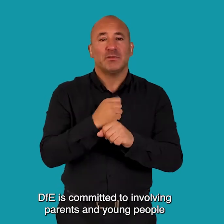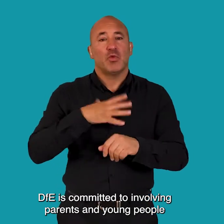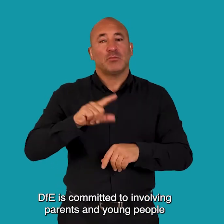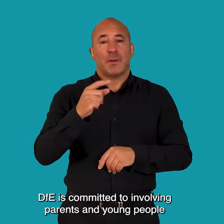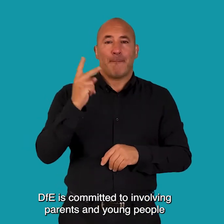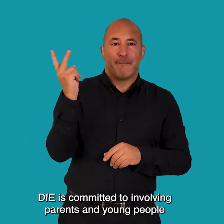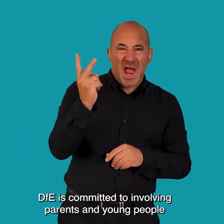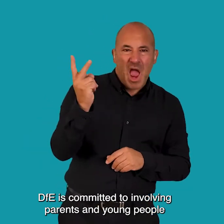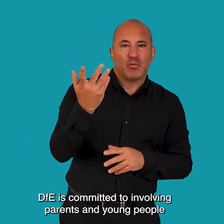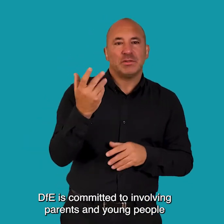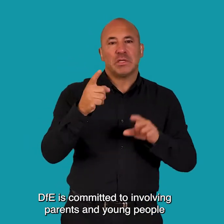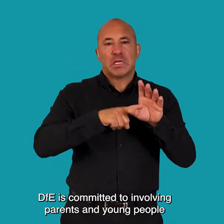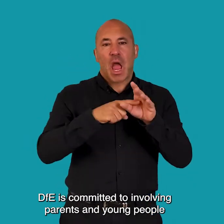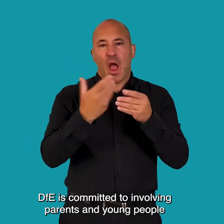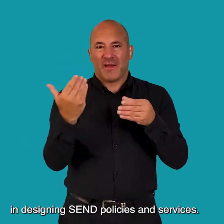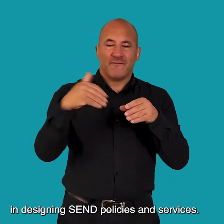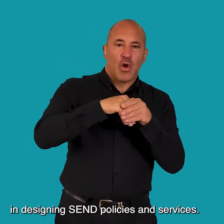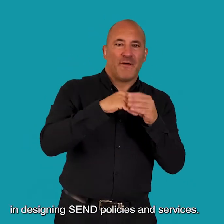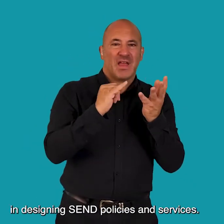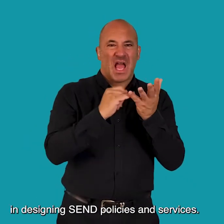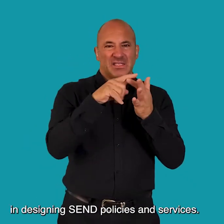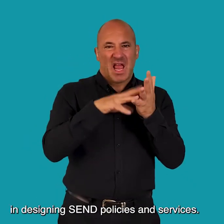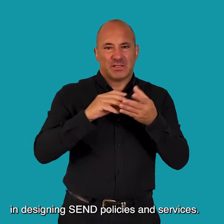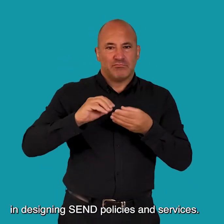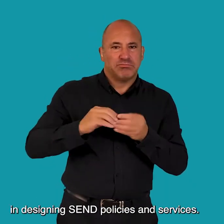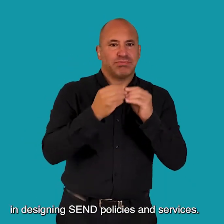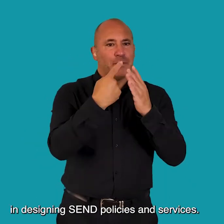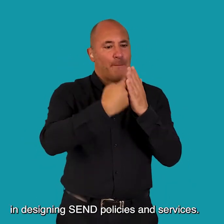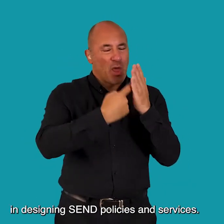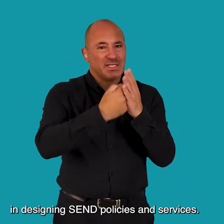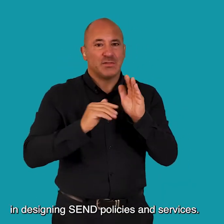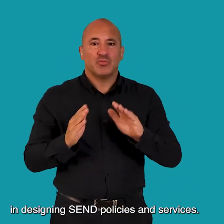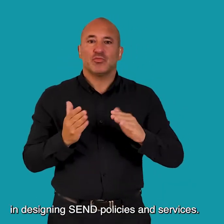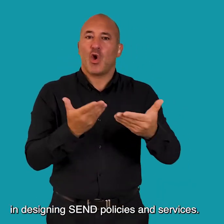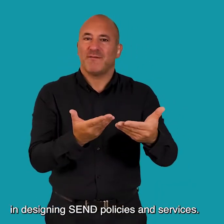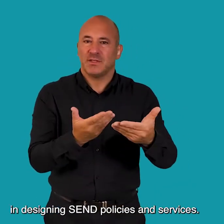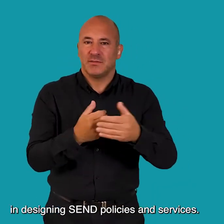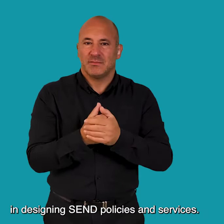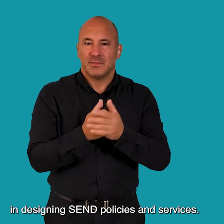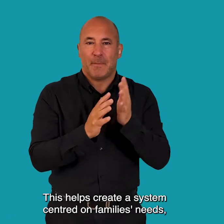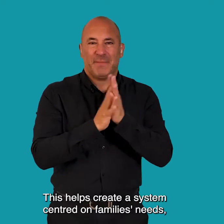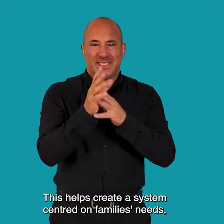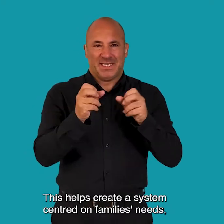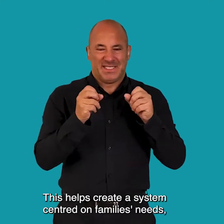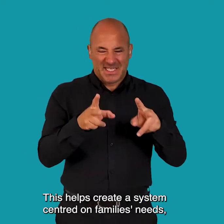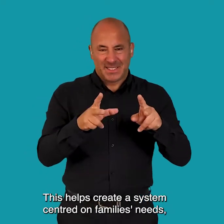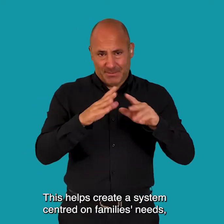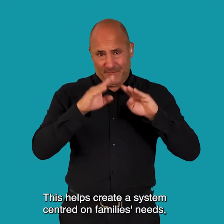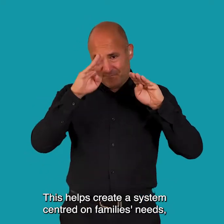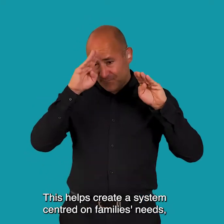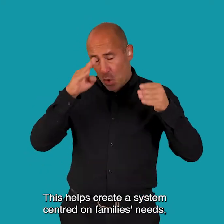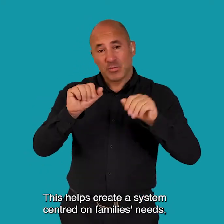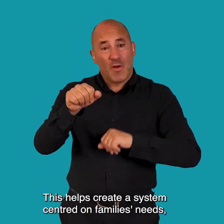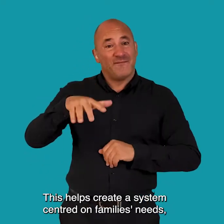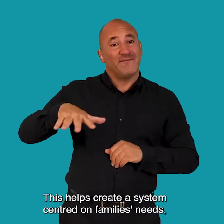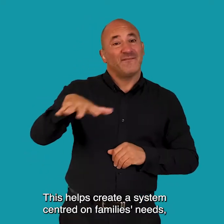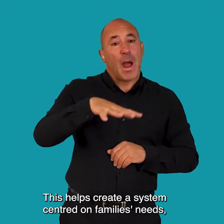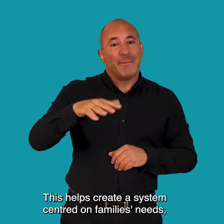involving parents and young people in designing SEND policies and services. This helps create a system centred on